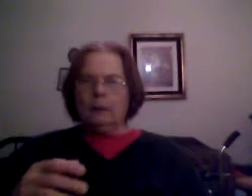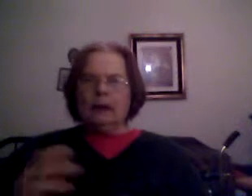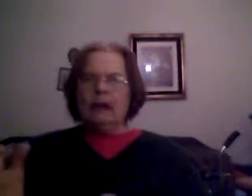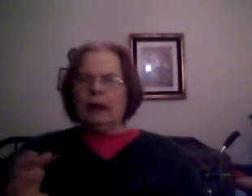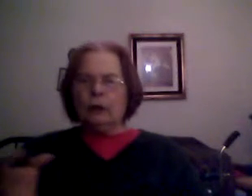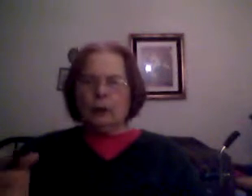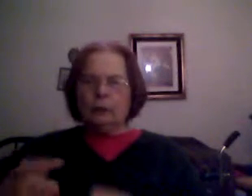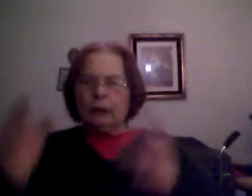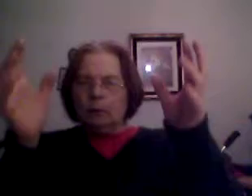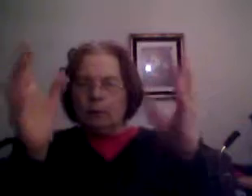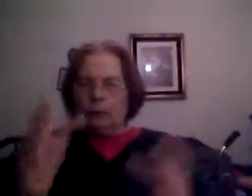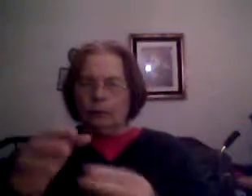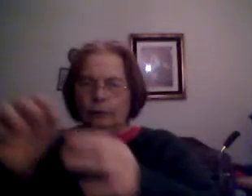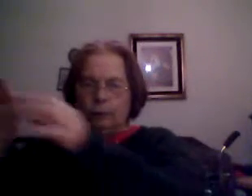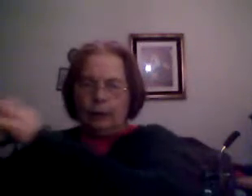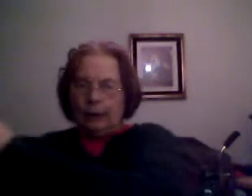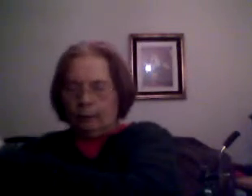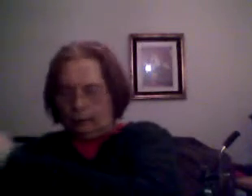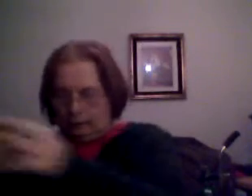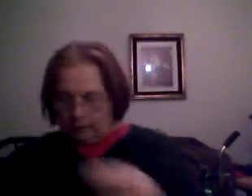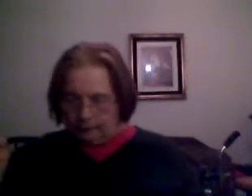but not normally moved around.